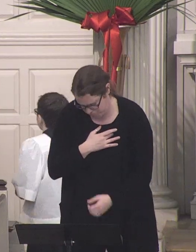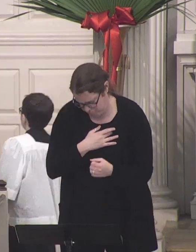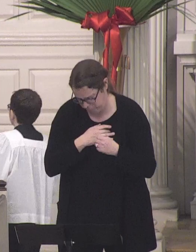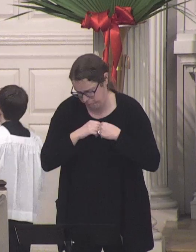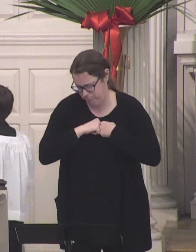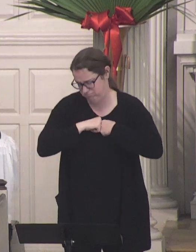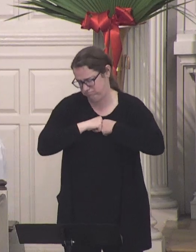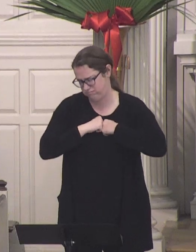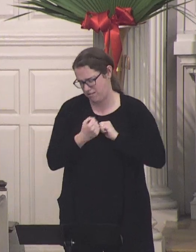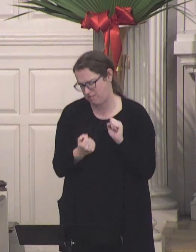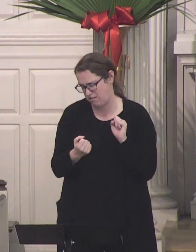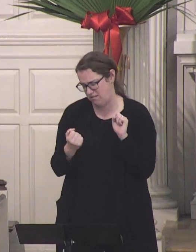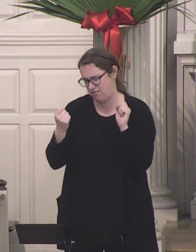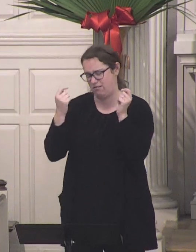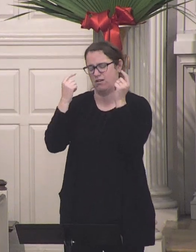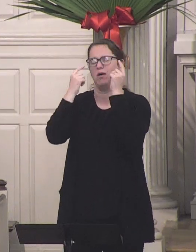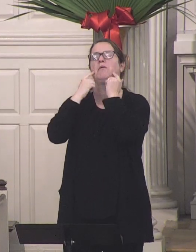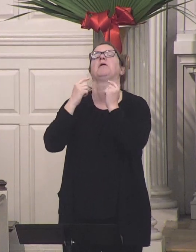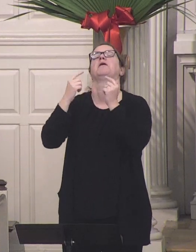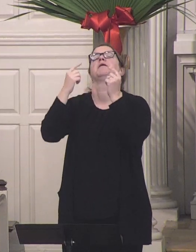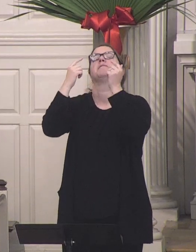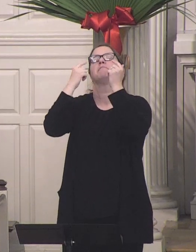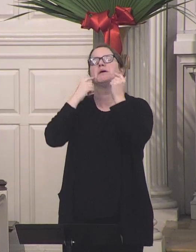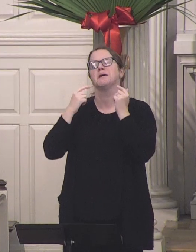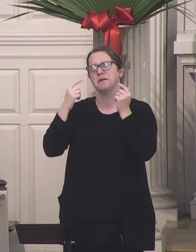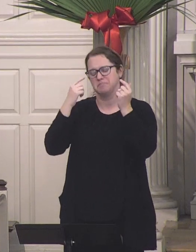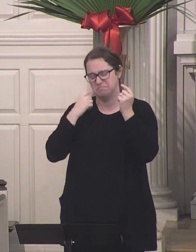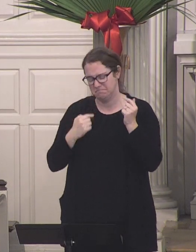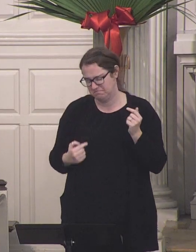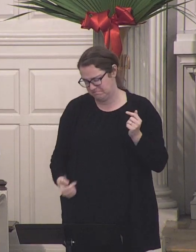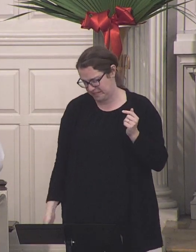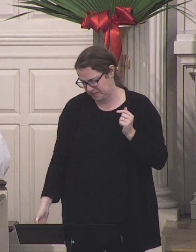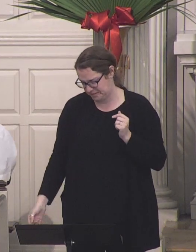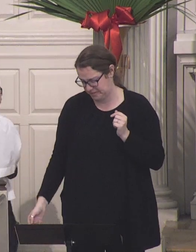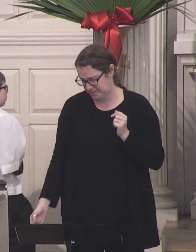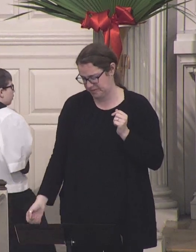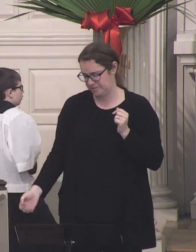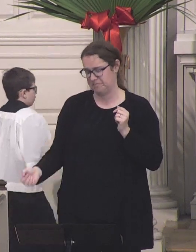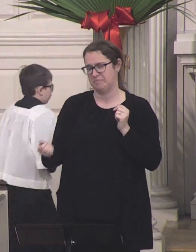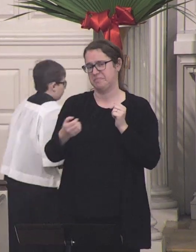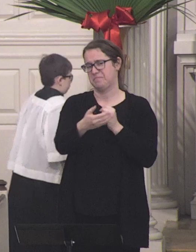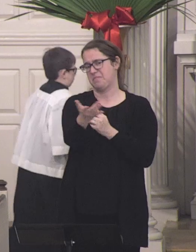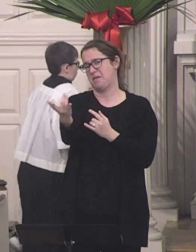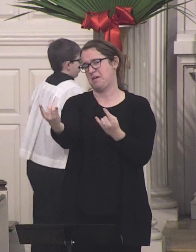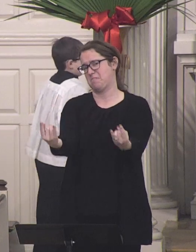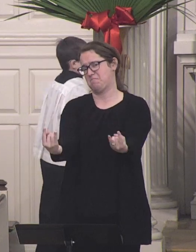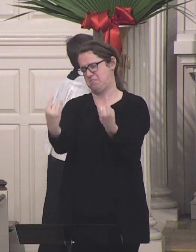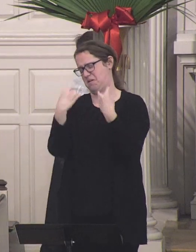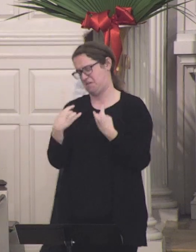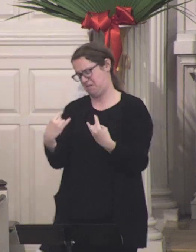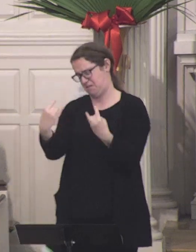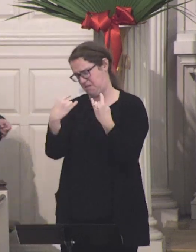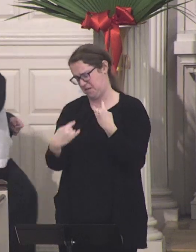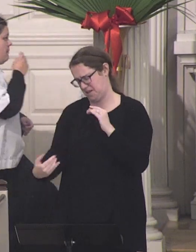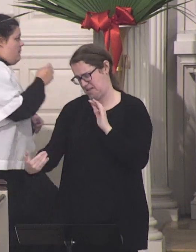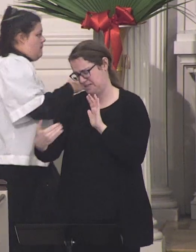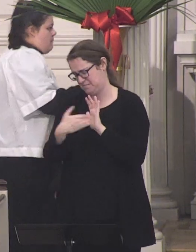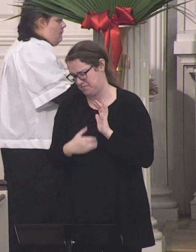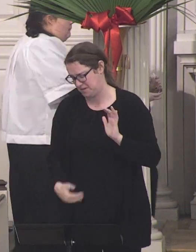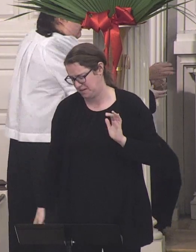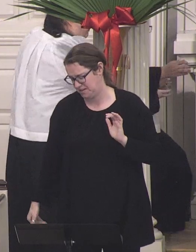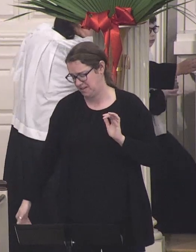me. When I made my clothing sackcloth, I became